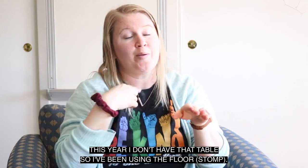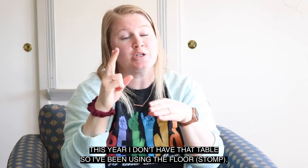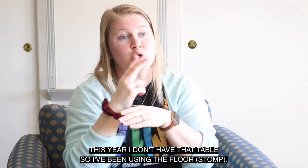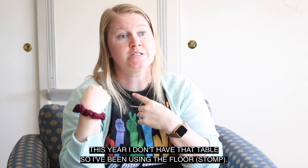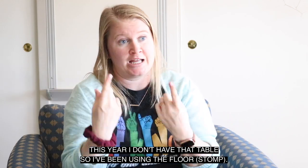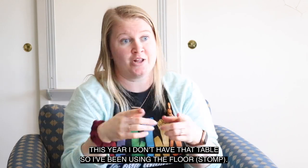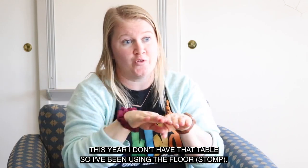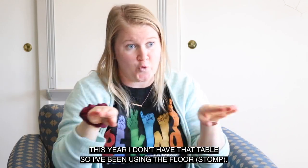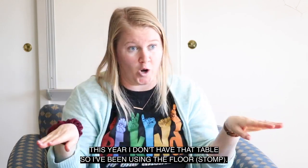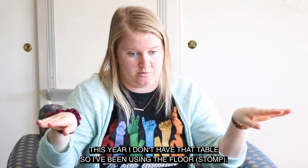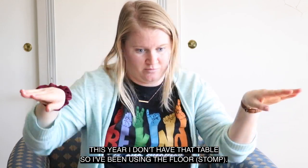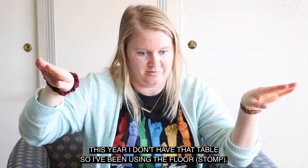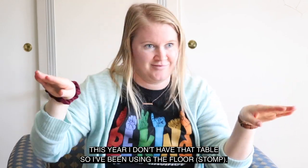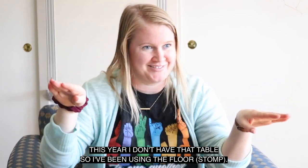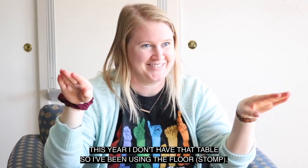been using the floor.